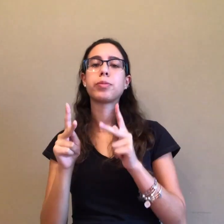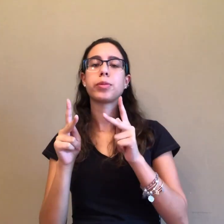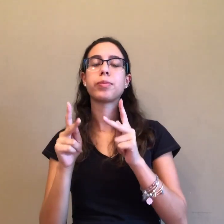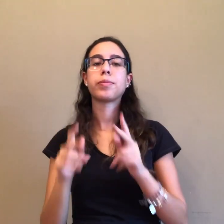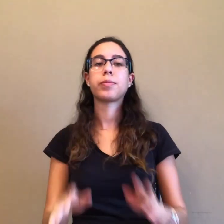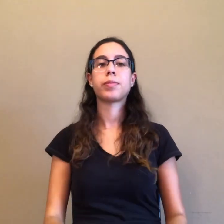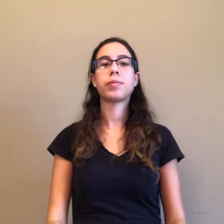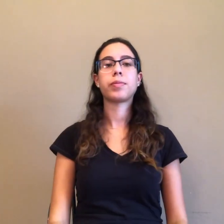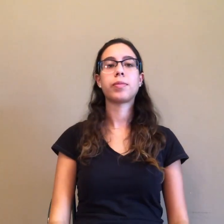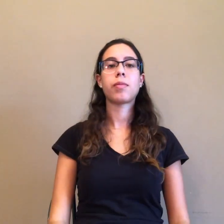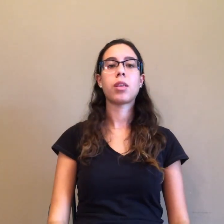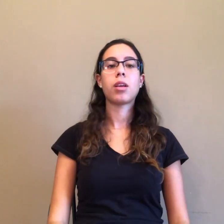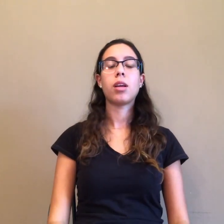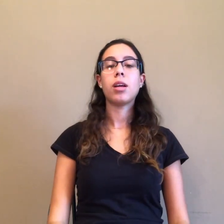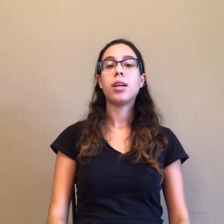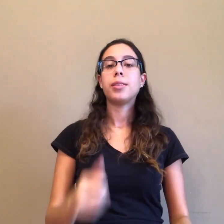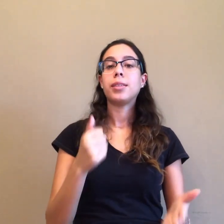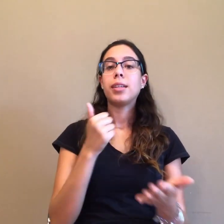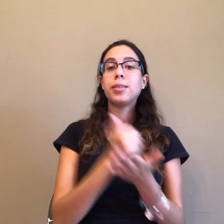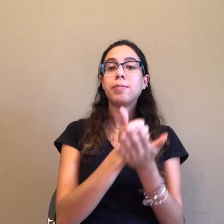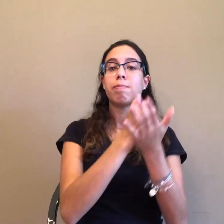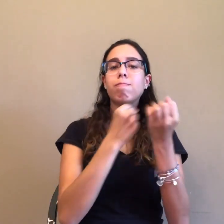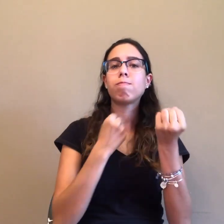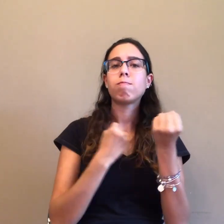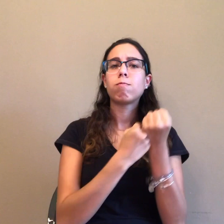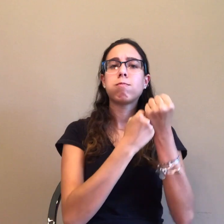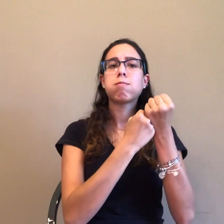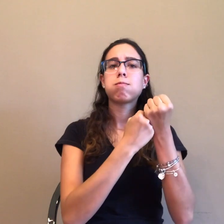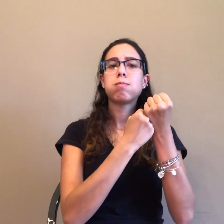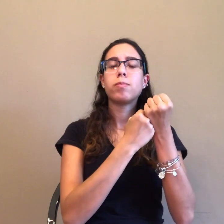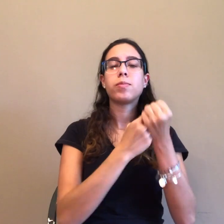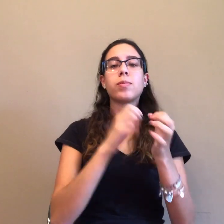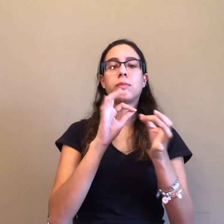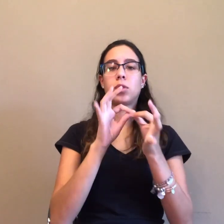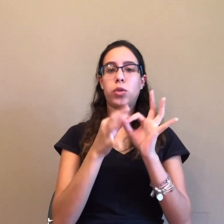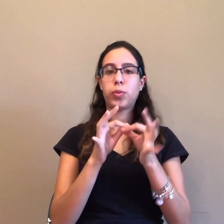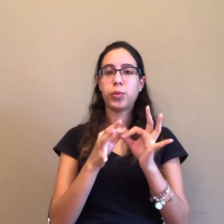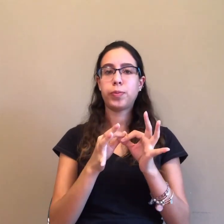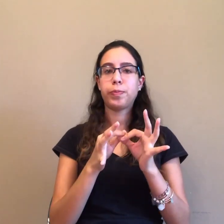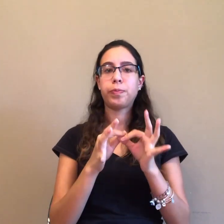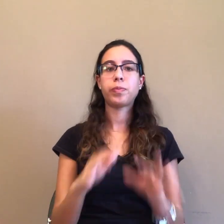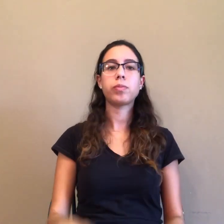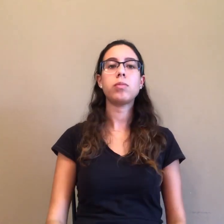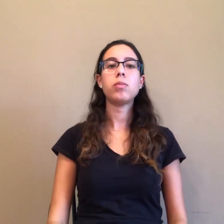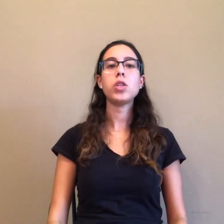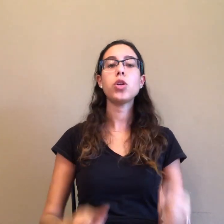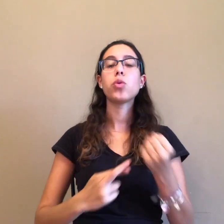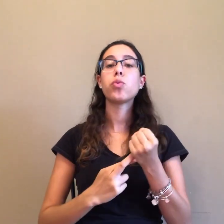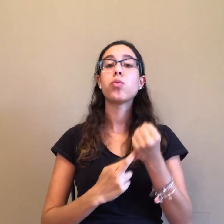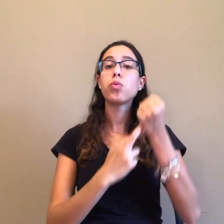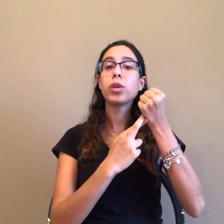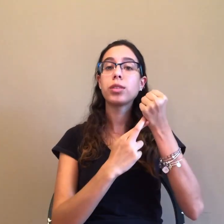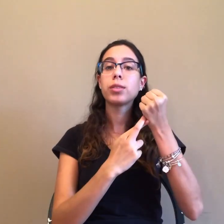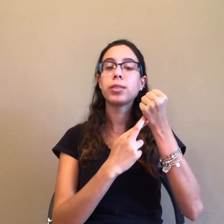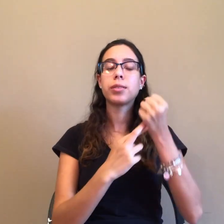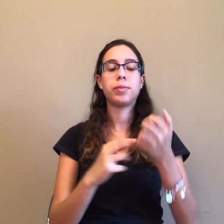deaf history. Some services provided are interpreters. Some